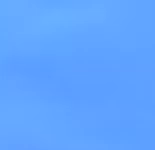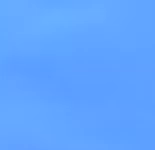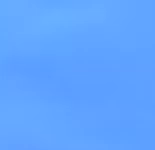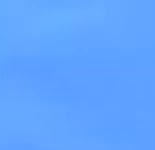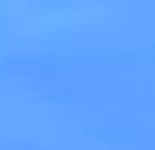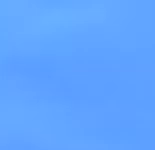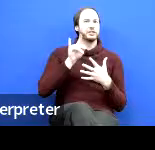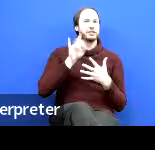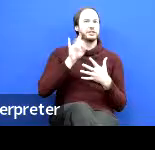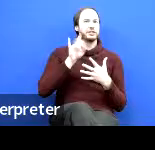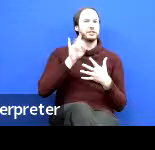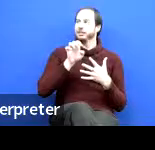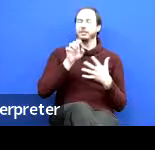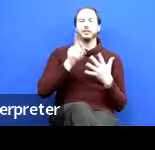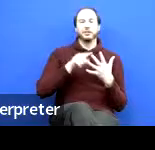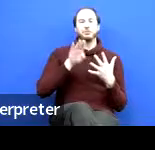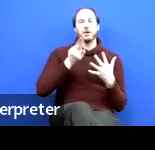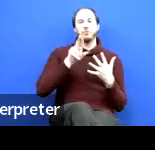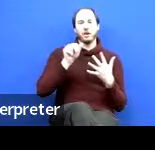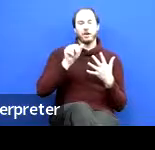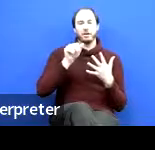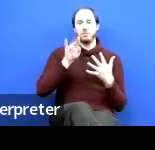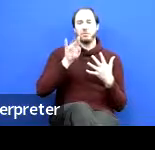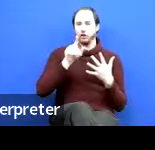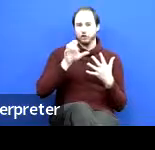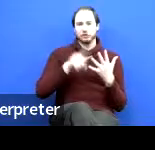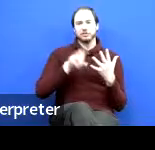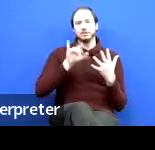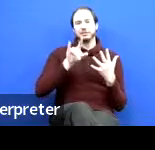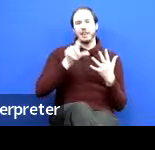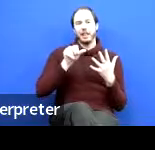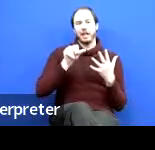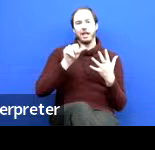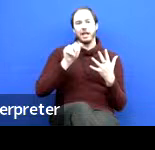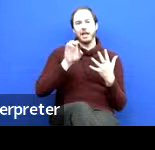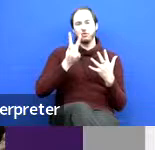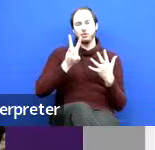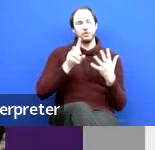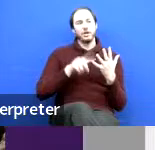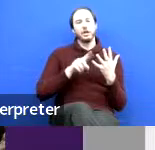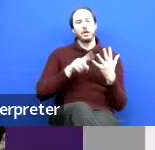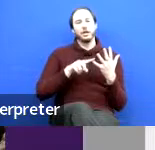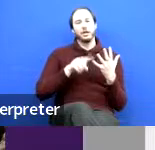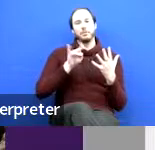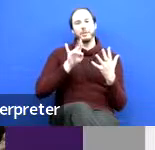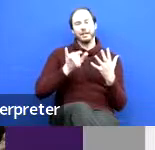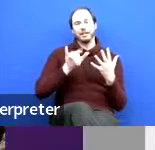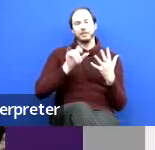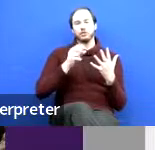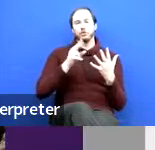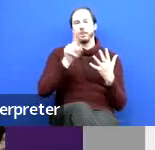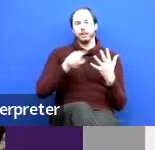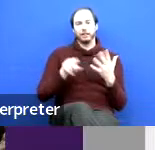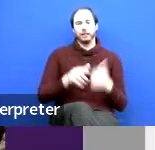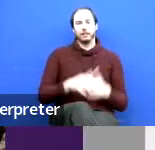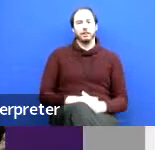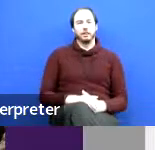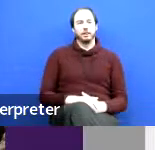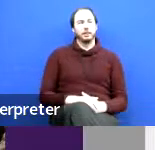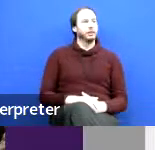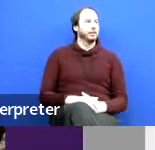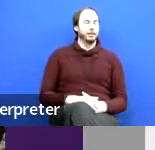Mosniski, Carol Baldwin, Barbara Barge, Celia Andrew, and Vicky Schultz.